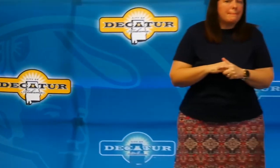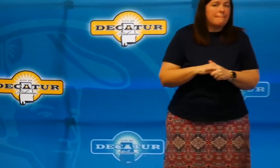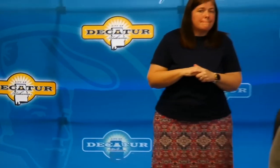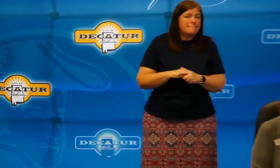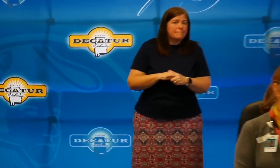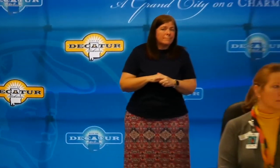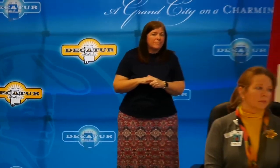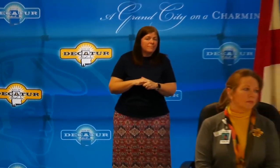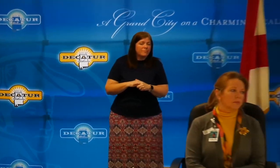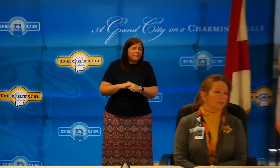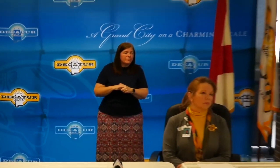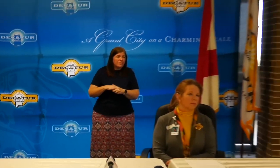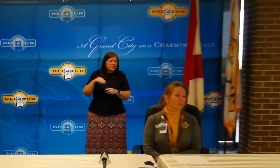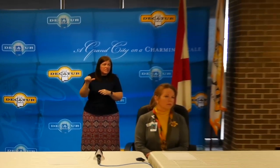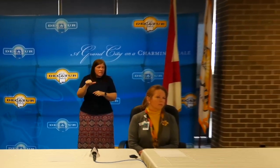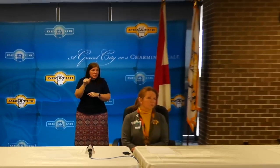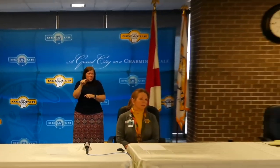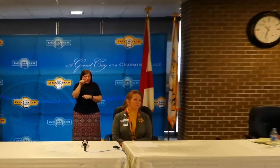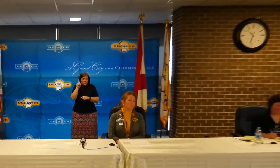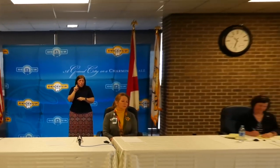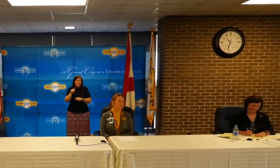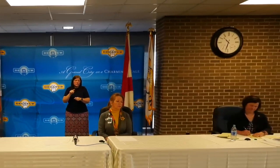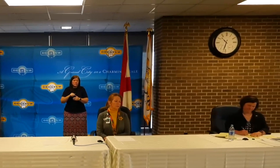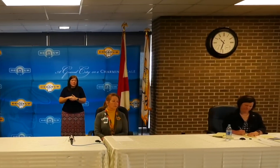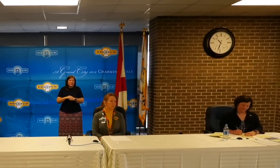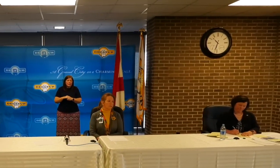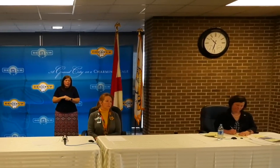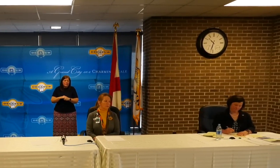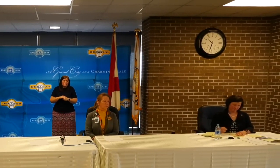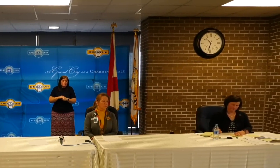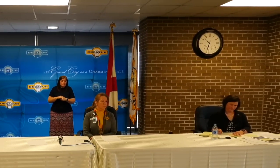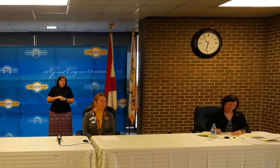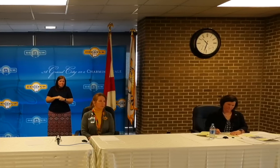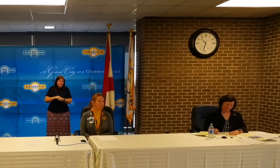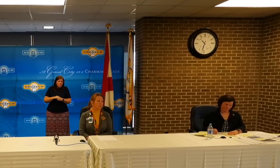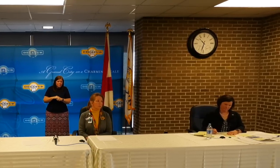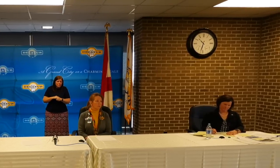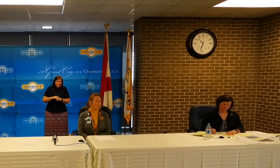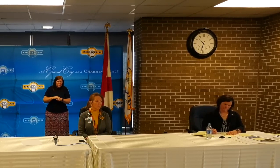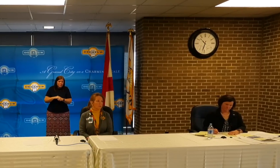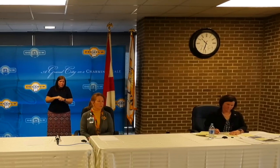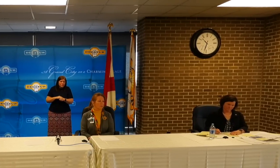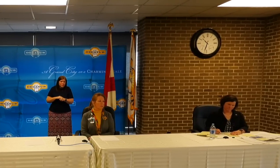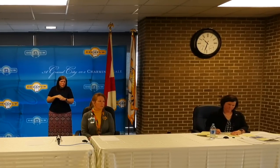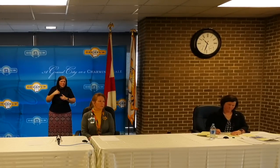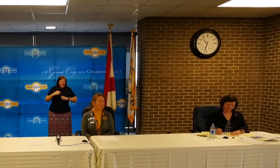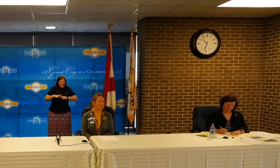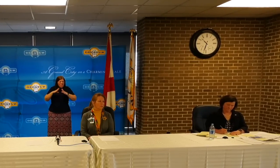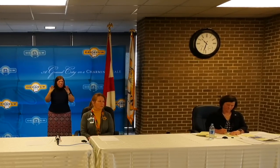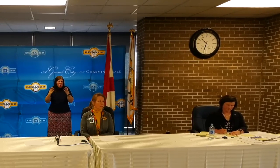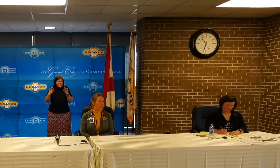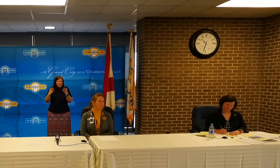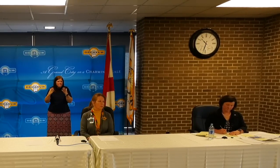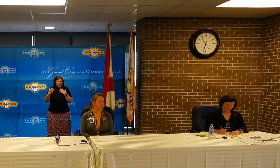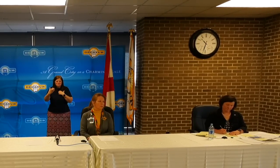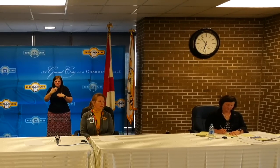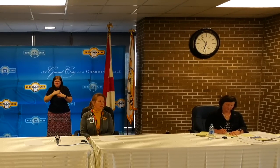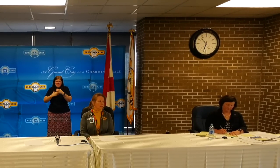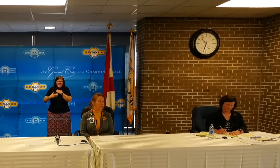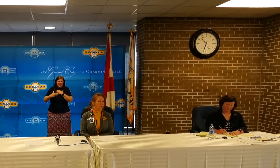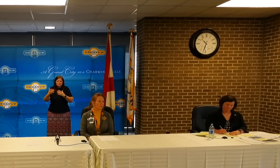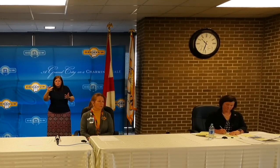Dallas, you have another question? I do. We've gotten a lot of complaints or